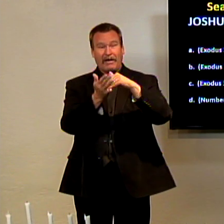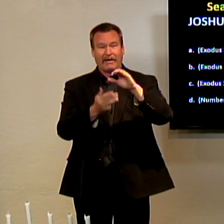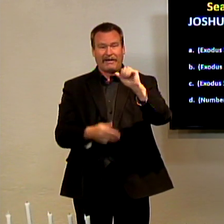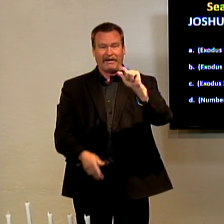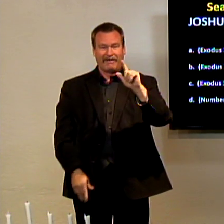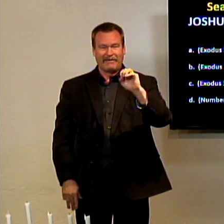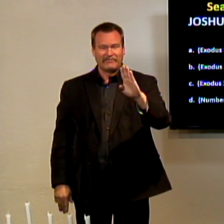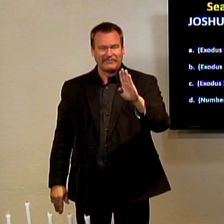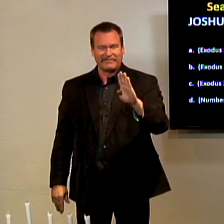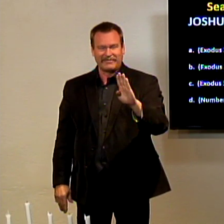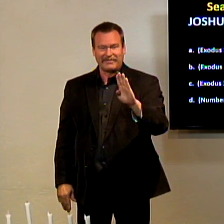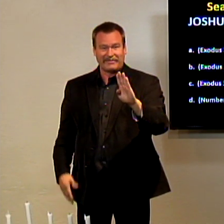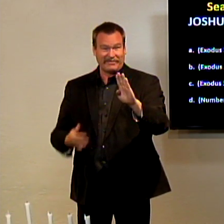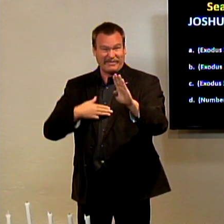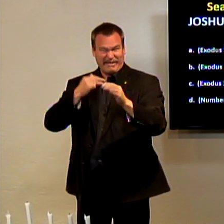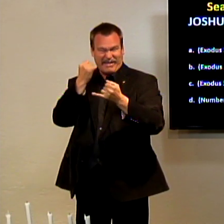and Caleb,